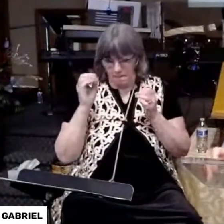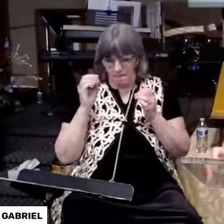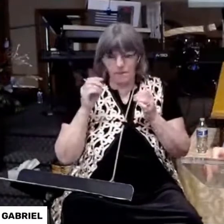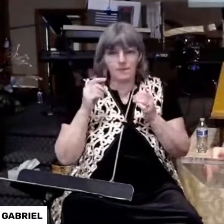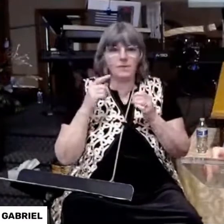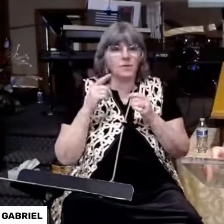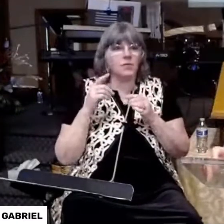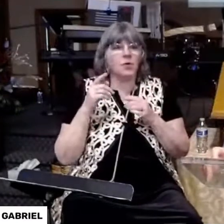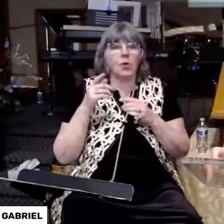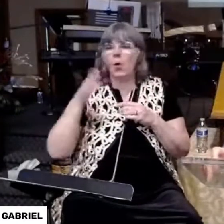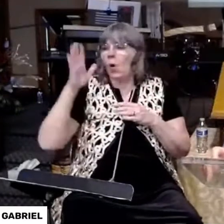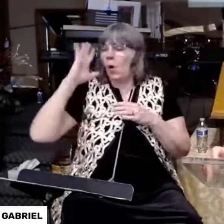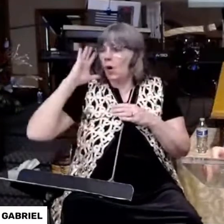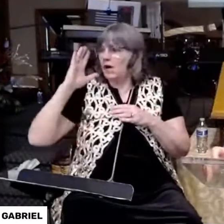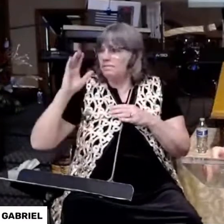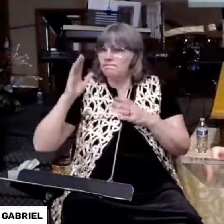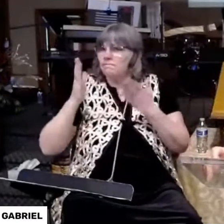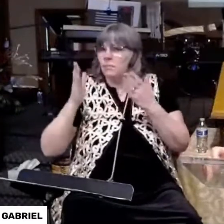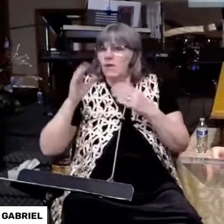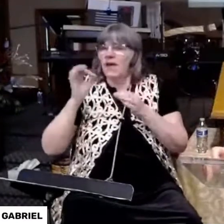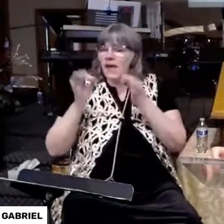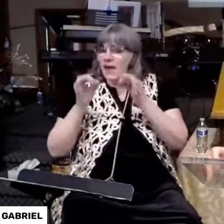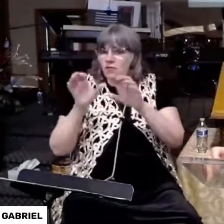would it talk about all these things?